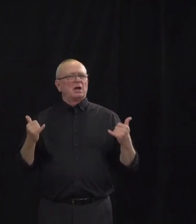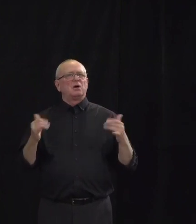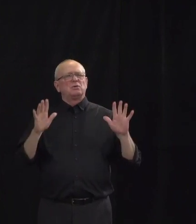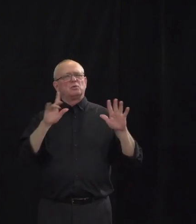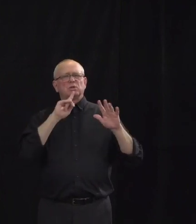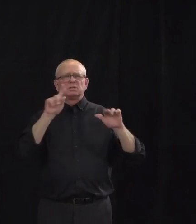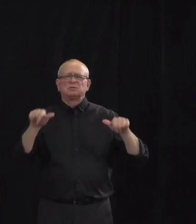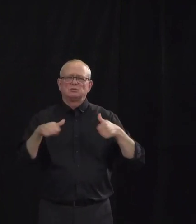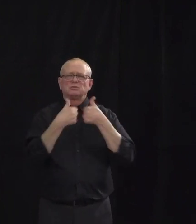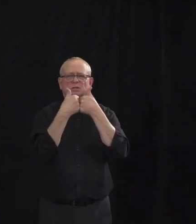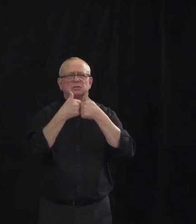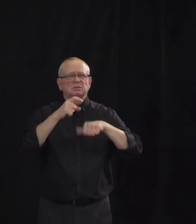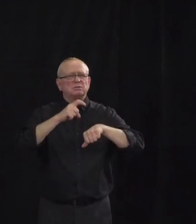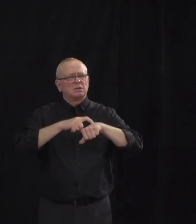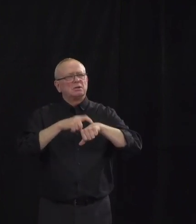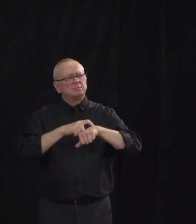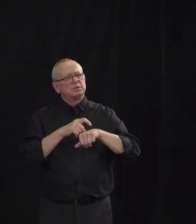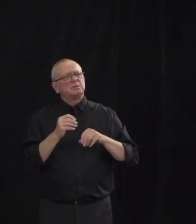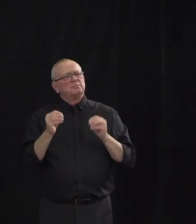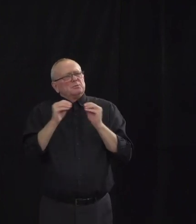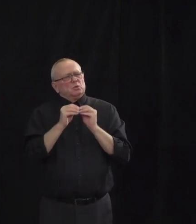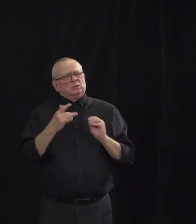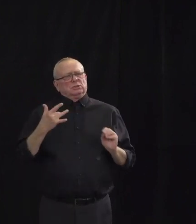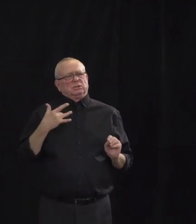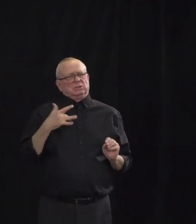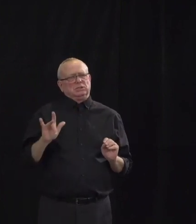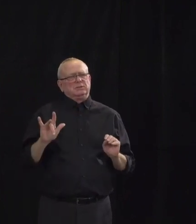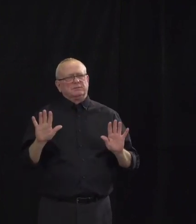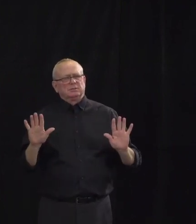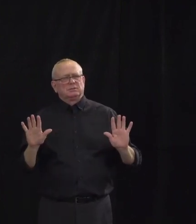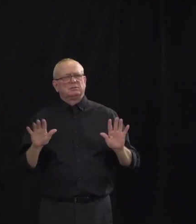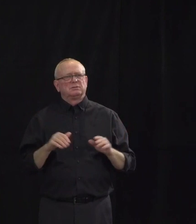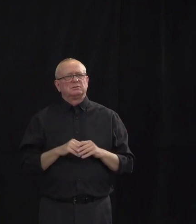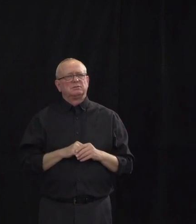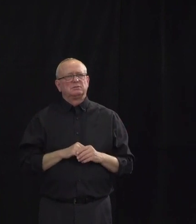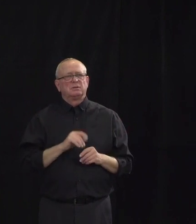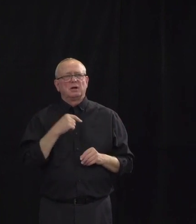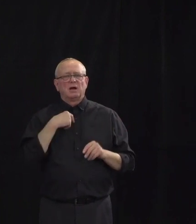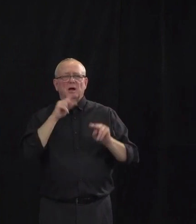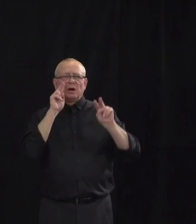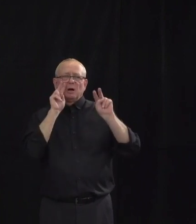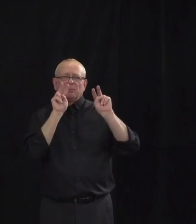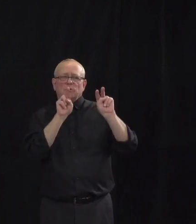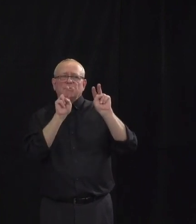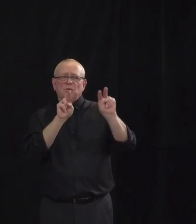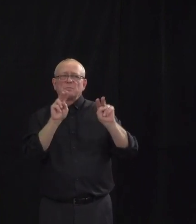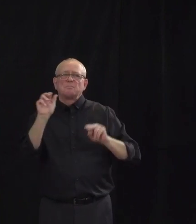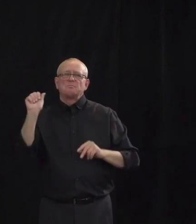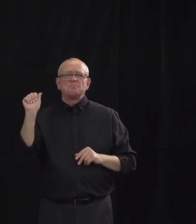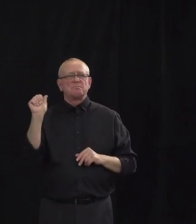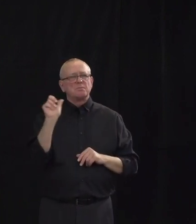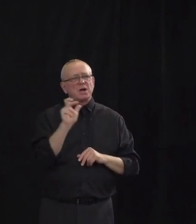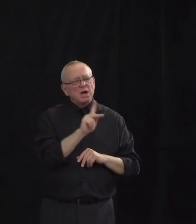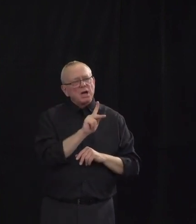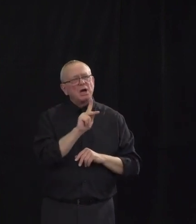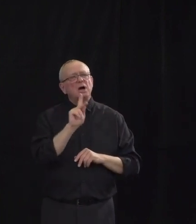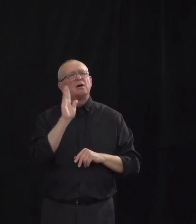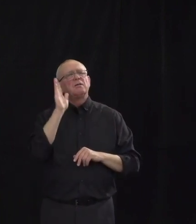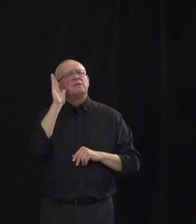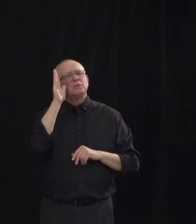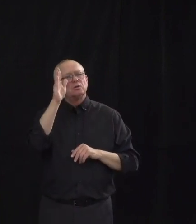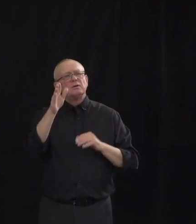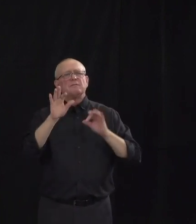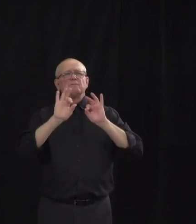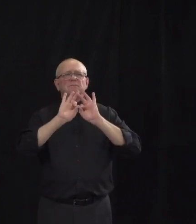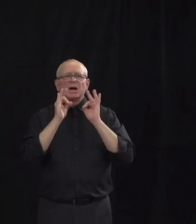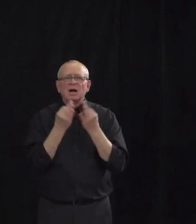to minimize the spread of COVID-19. I look forward to resuming normal operations in the future and connecting families in Alberta to nature and